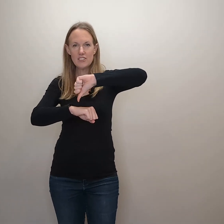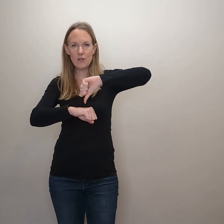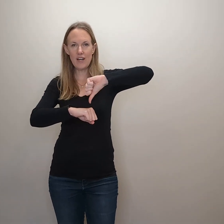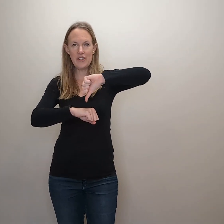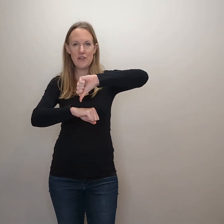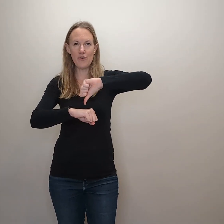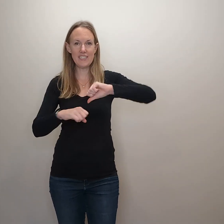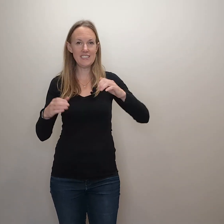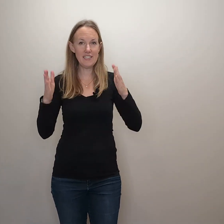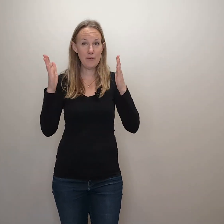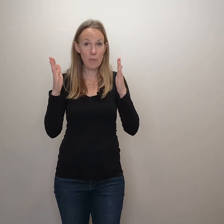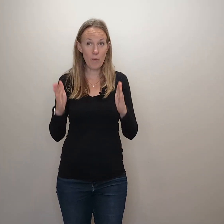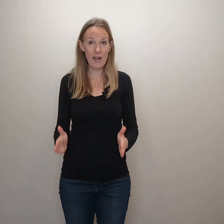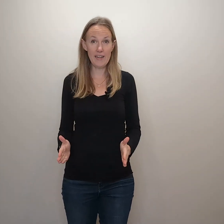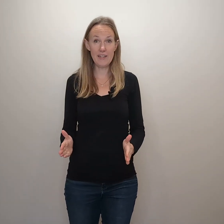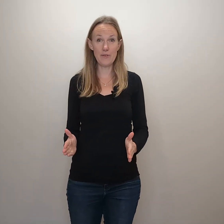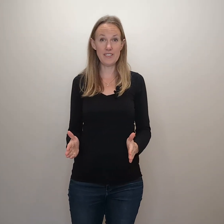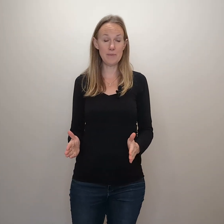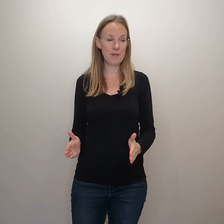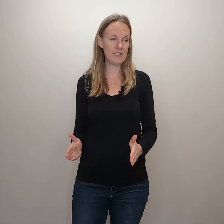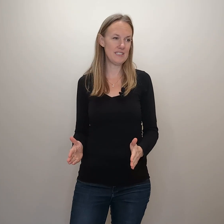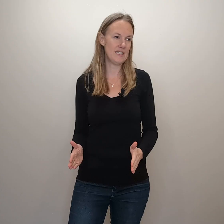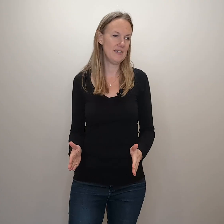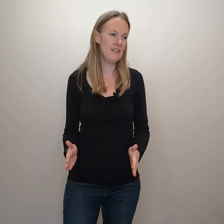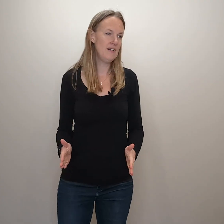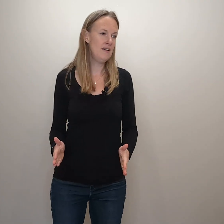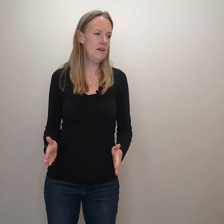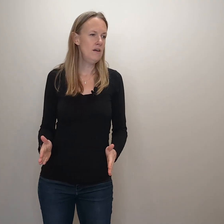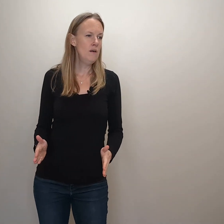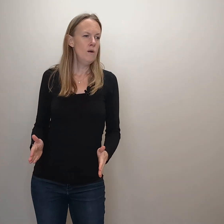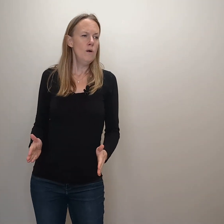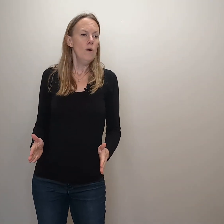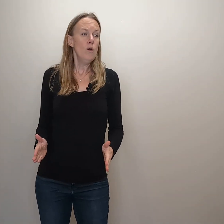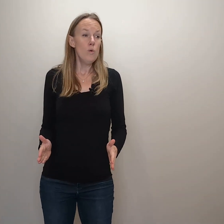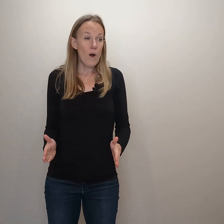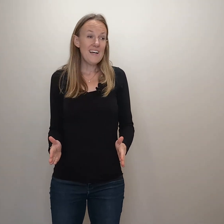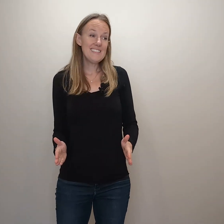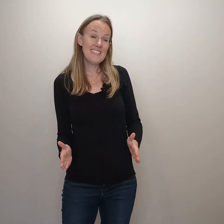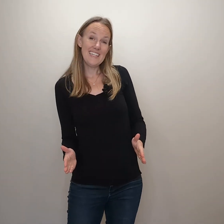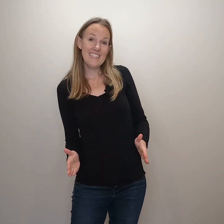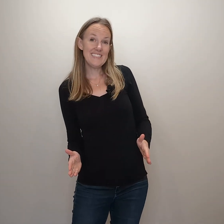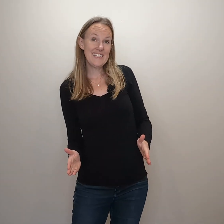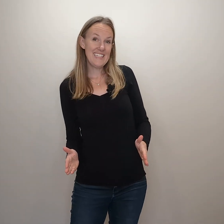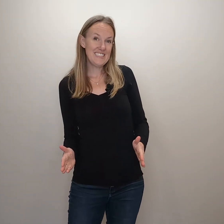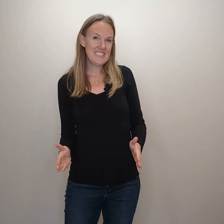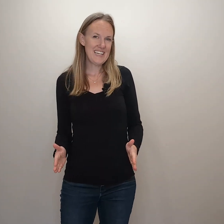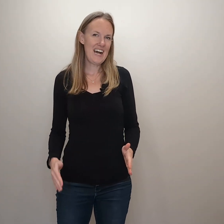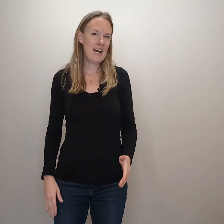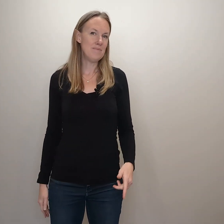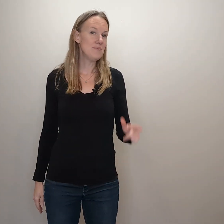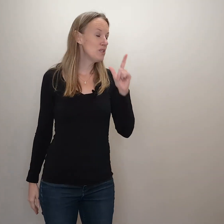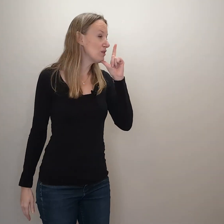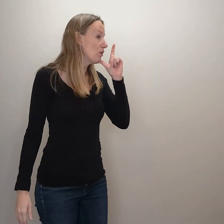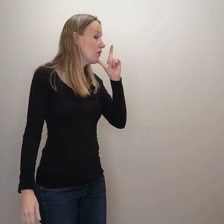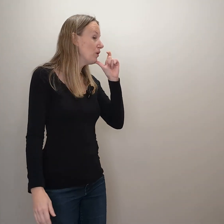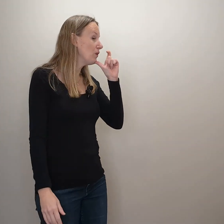So anointed one, anointed person, who was and is to come. So